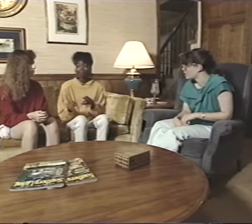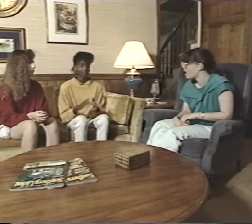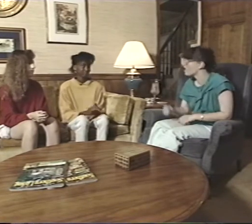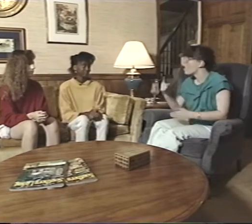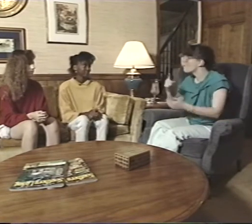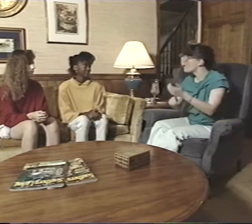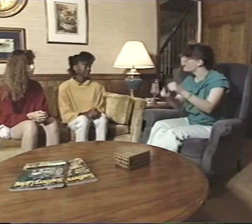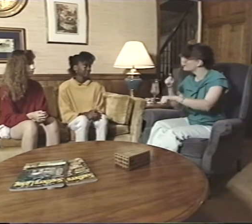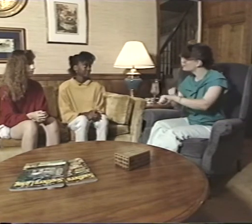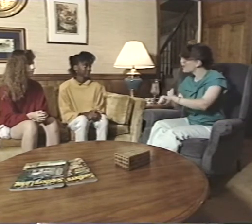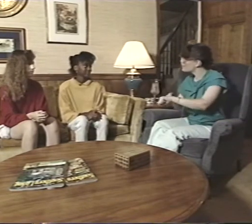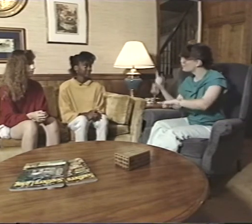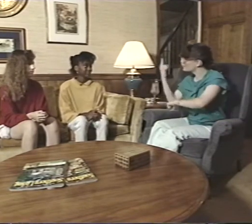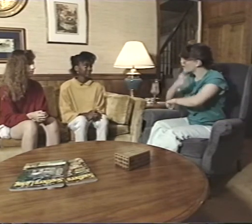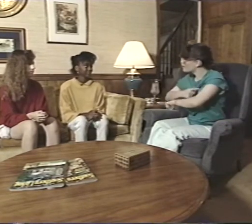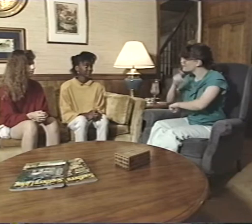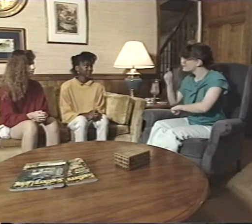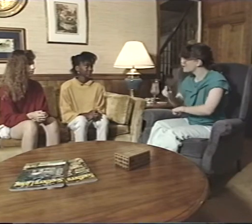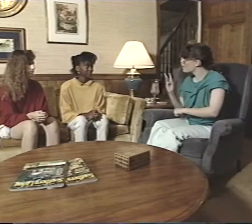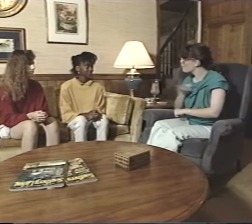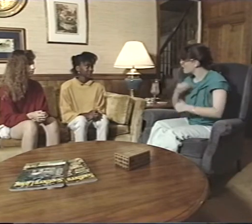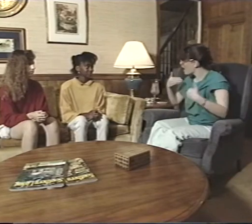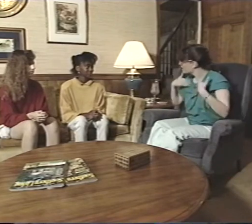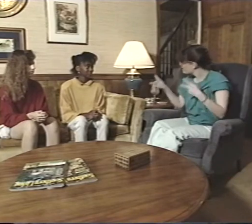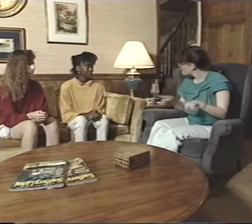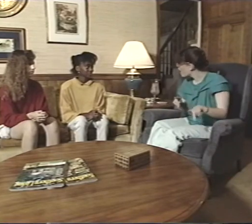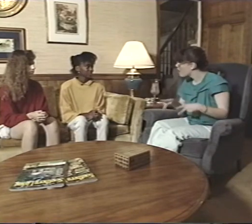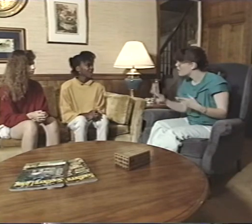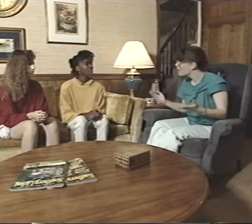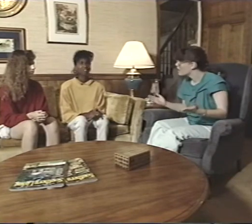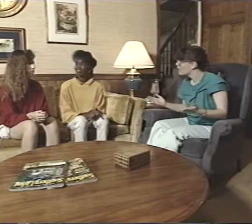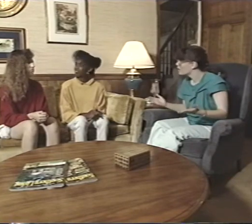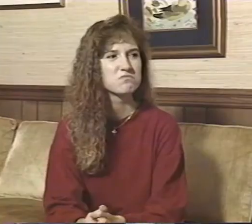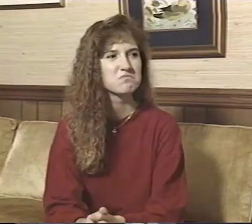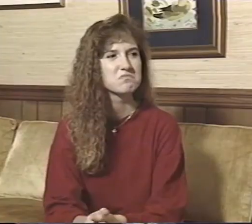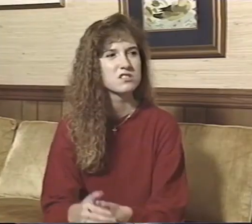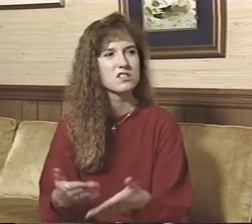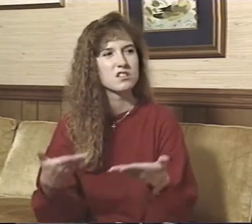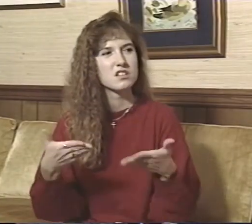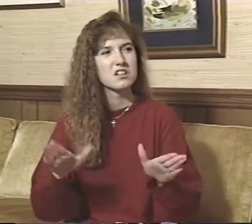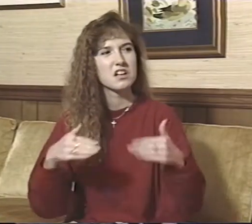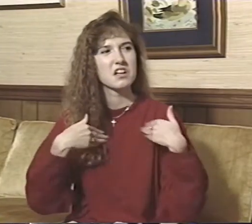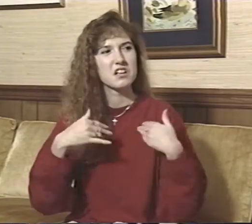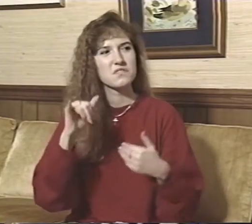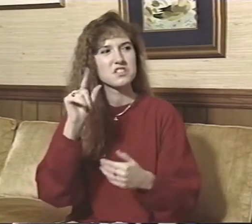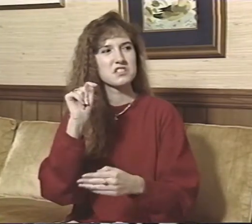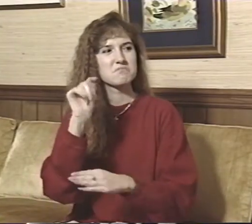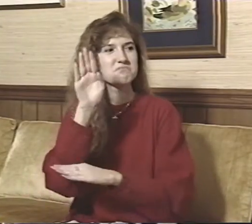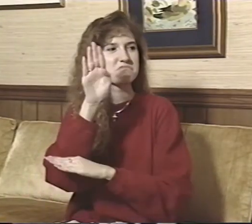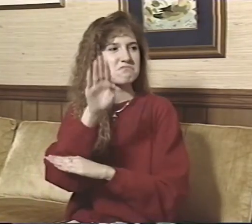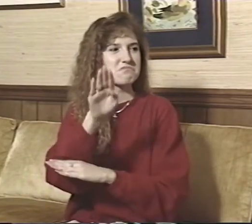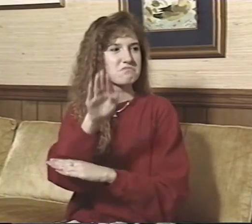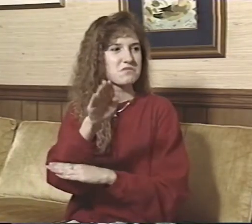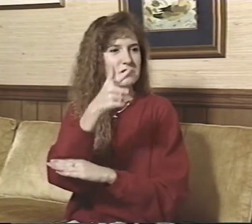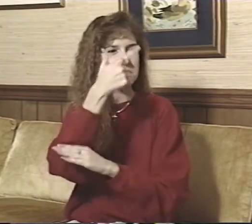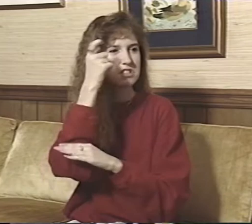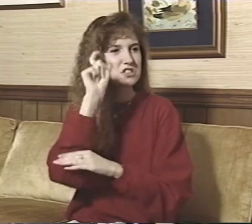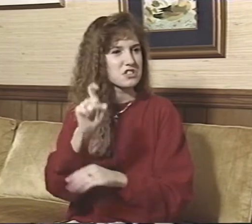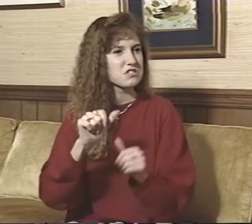party. What time of day should we have the party? Let's have it early afternoon, because it